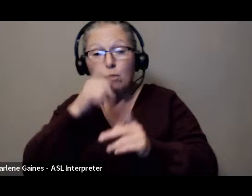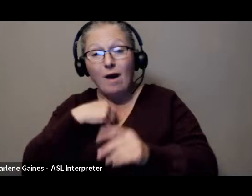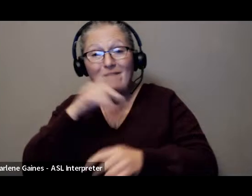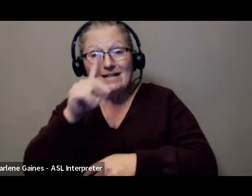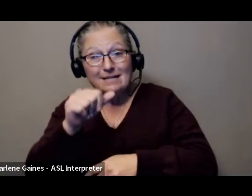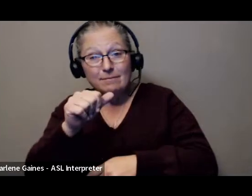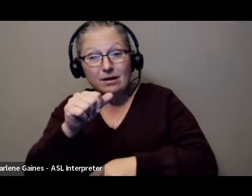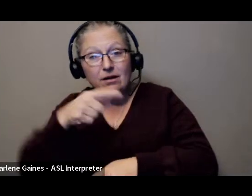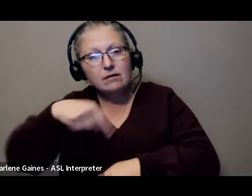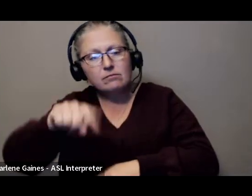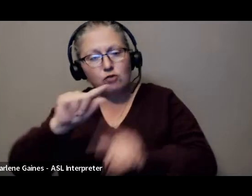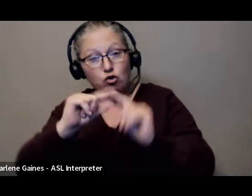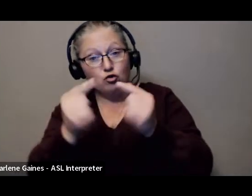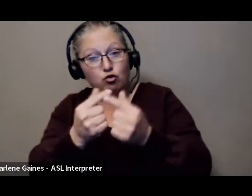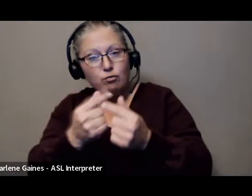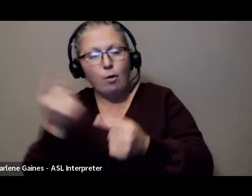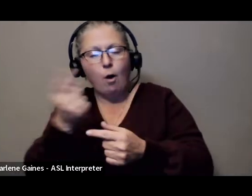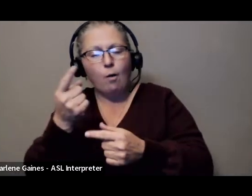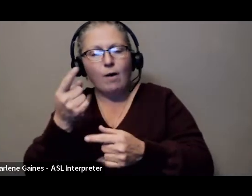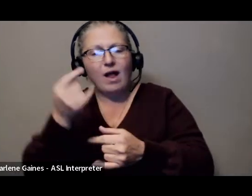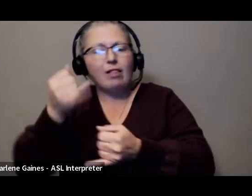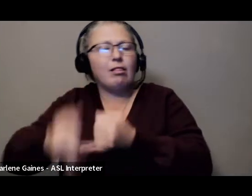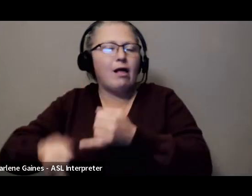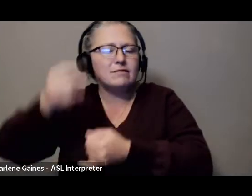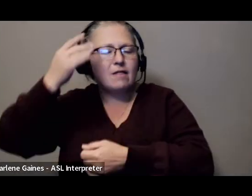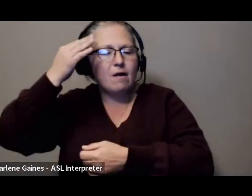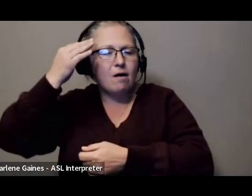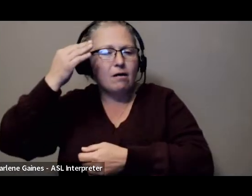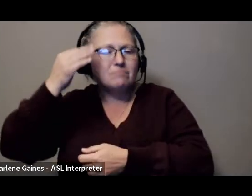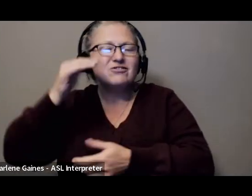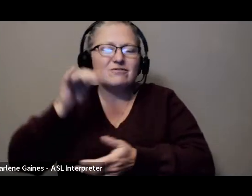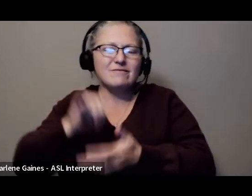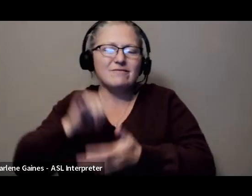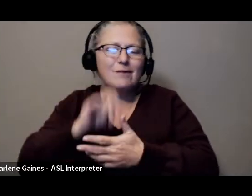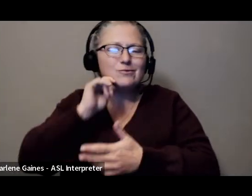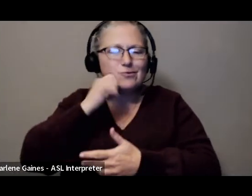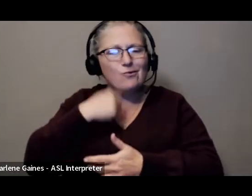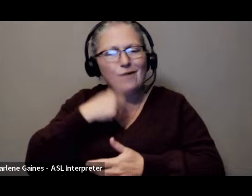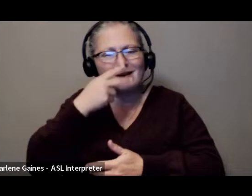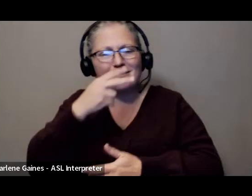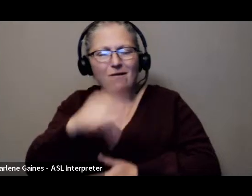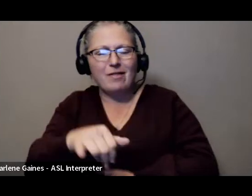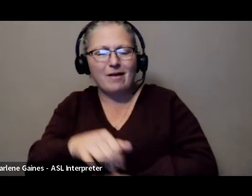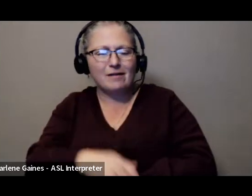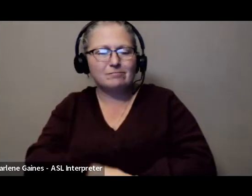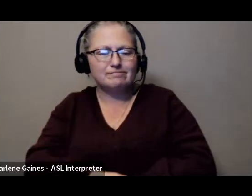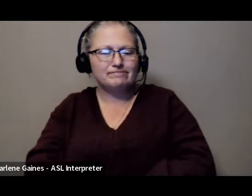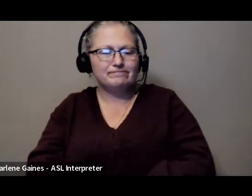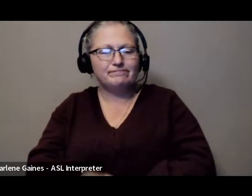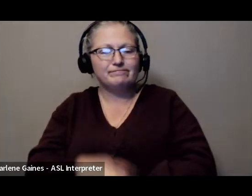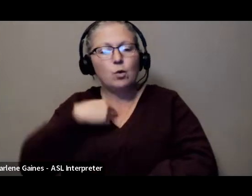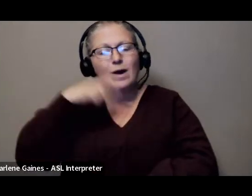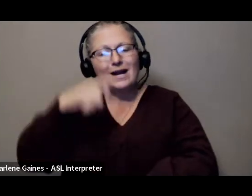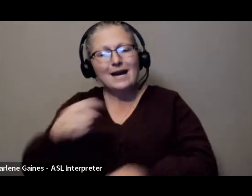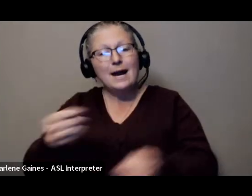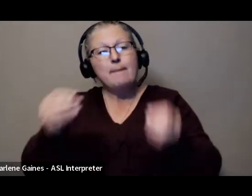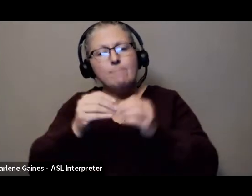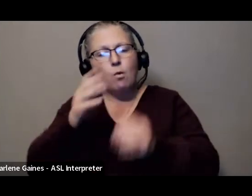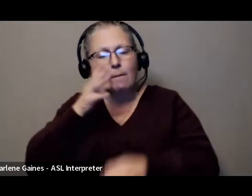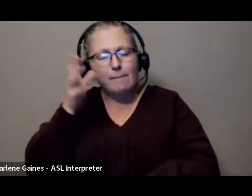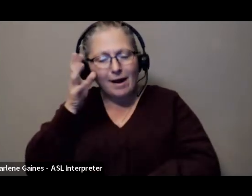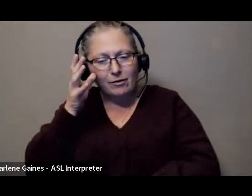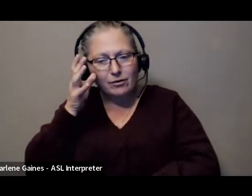group that are usually an afterthought. And so that was really neat that I was able to see that. So we need more